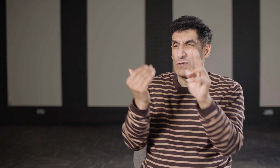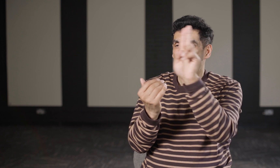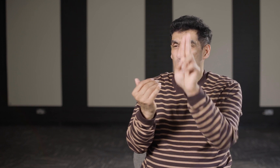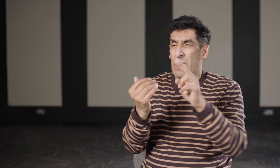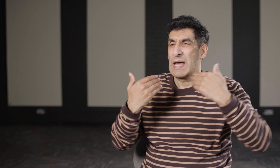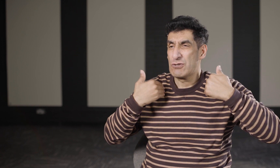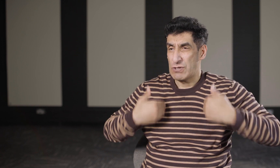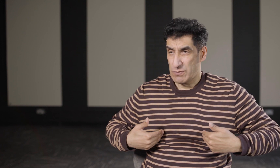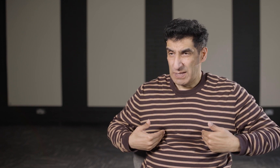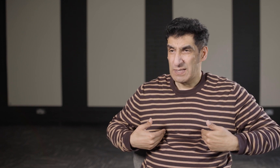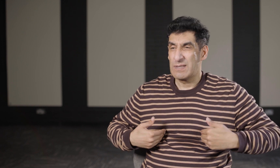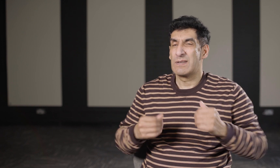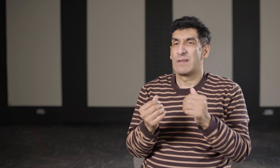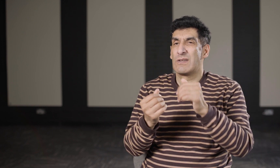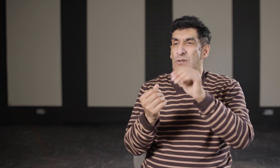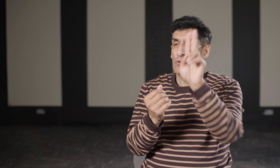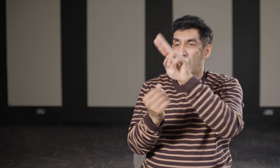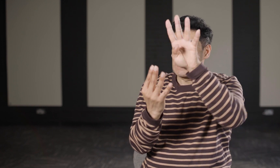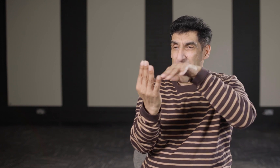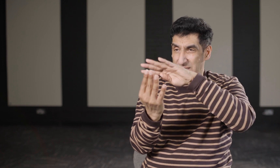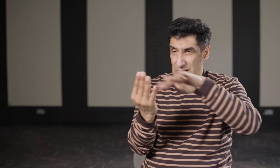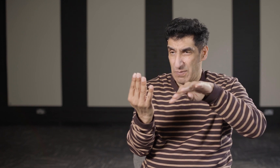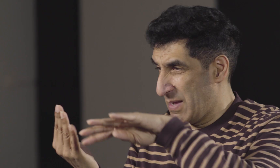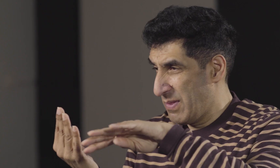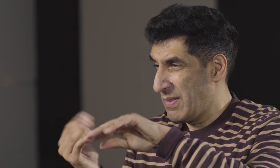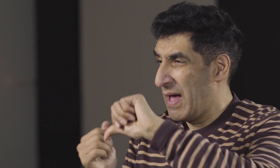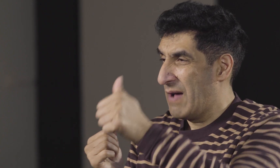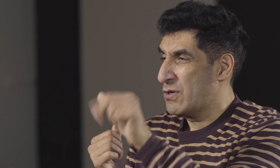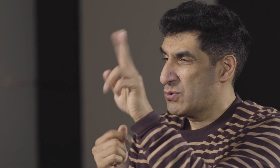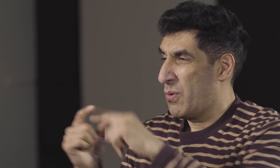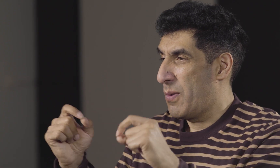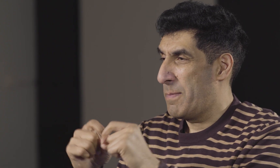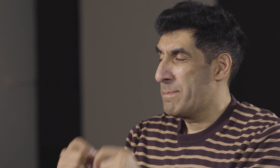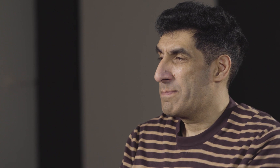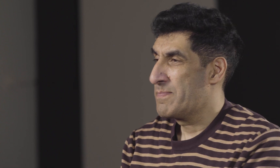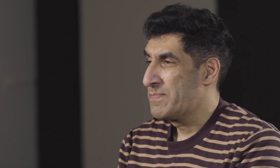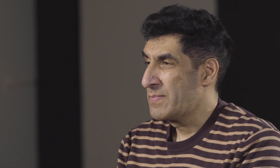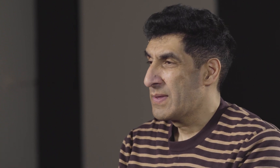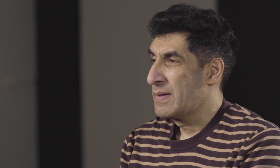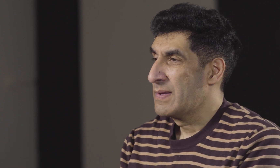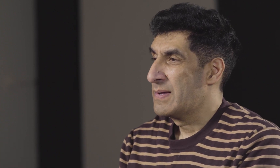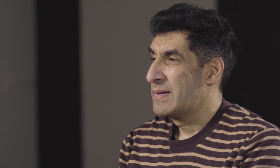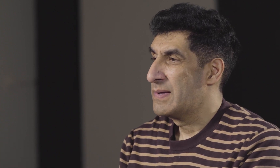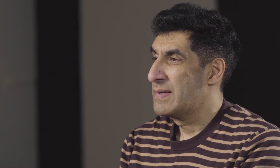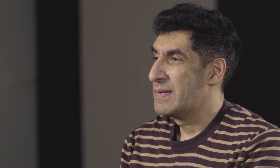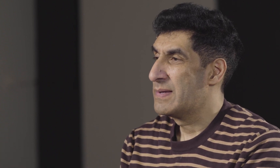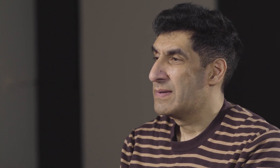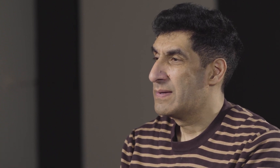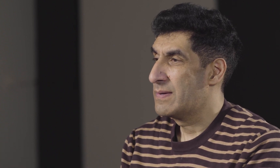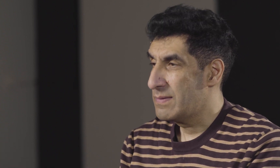scheme. It stands for Health, Activities and Food. I teach during the Easter, summer